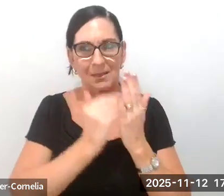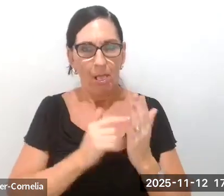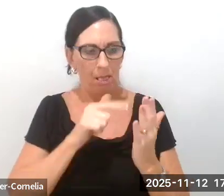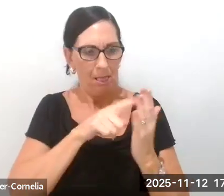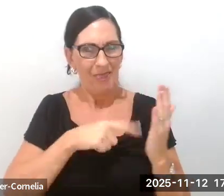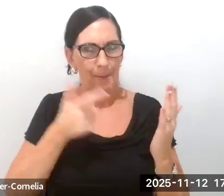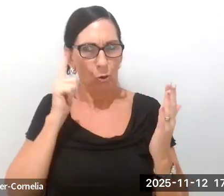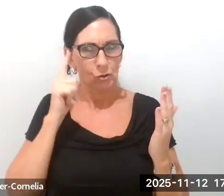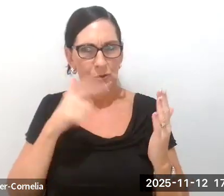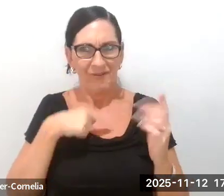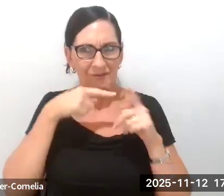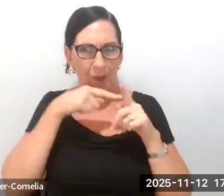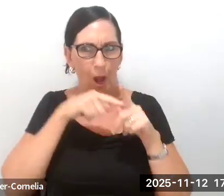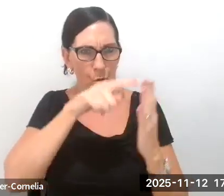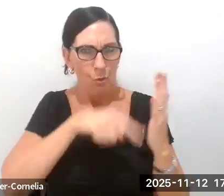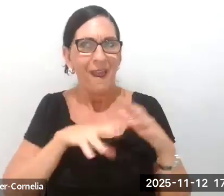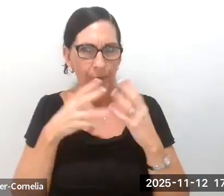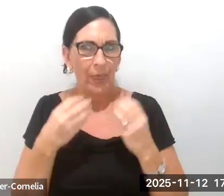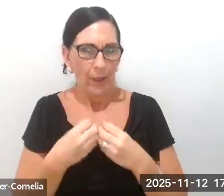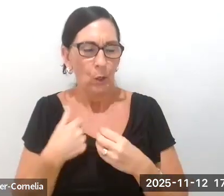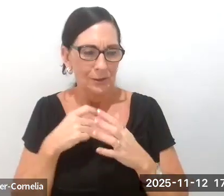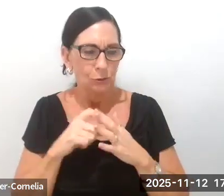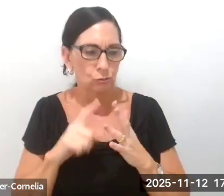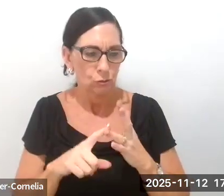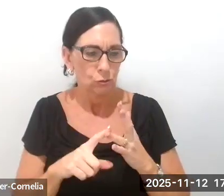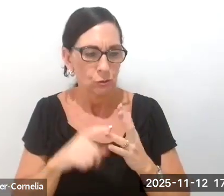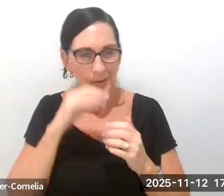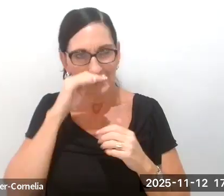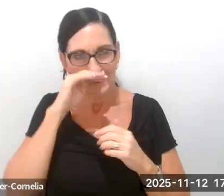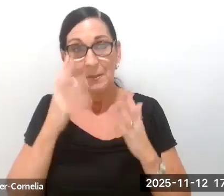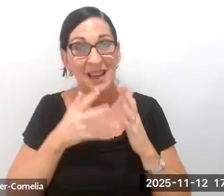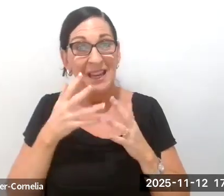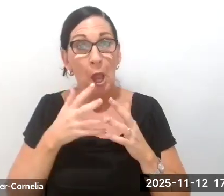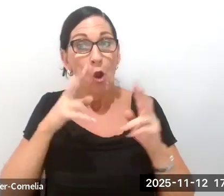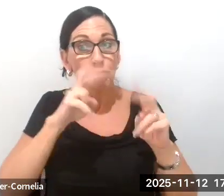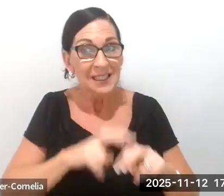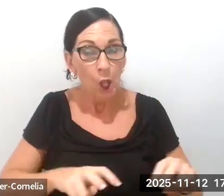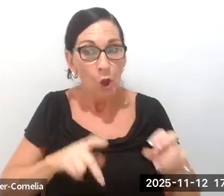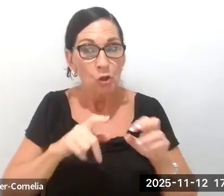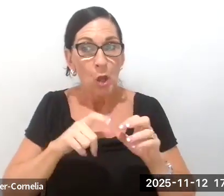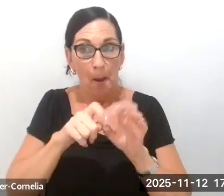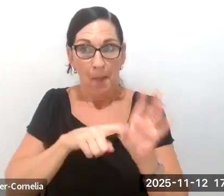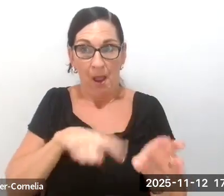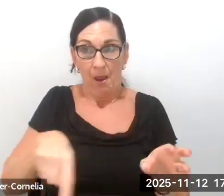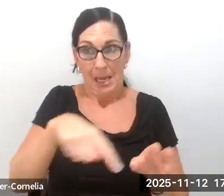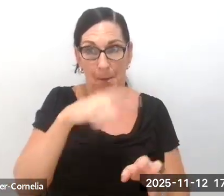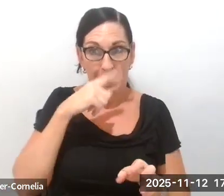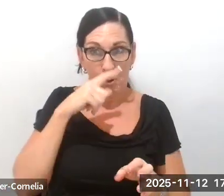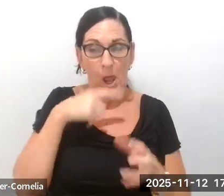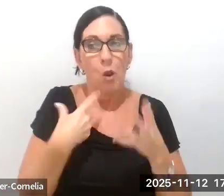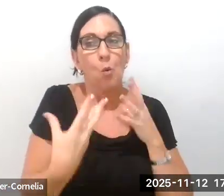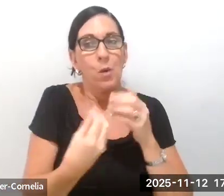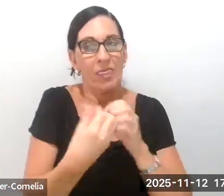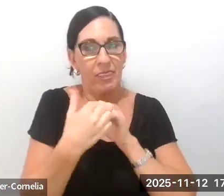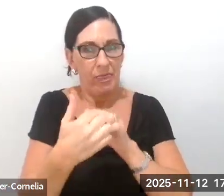do. Research that's by and with people with disability. And we really aim to shift the